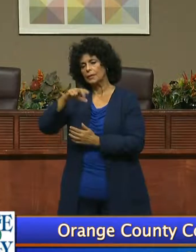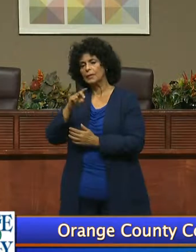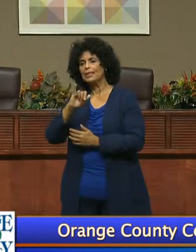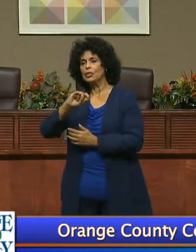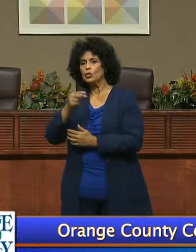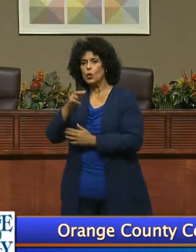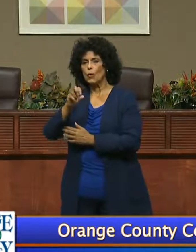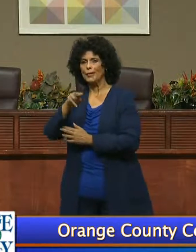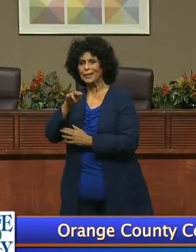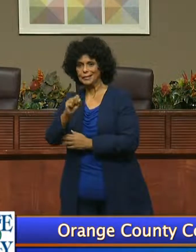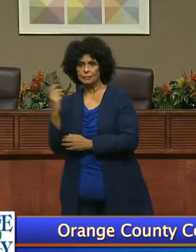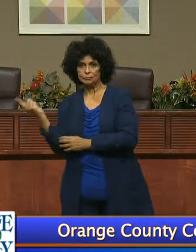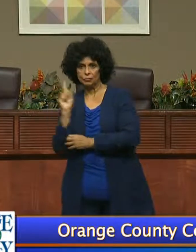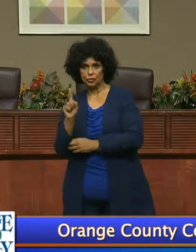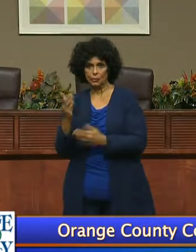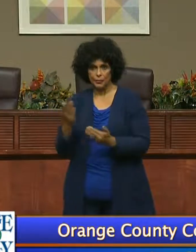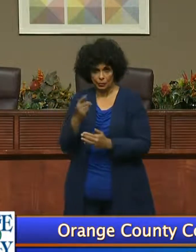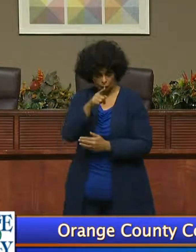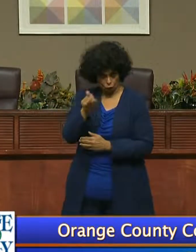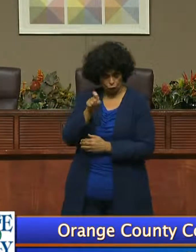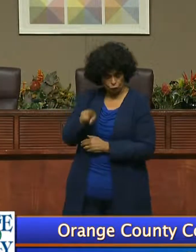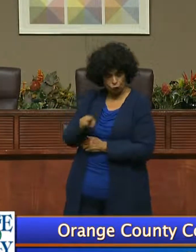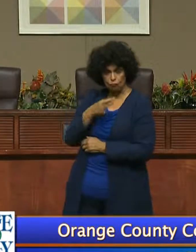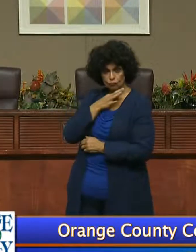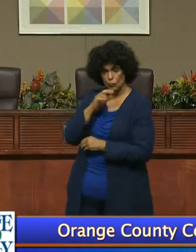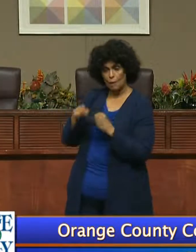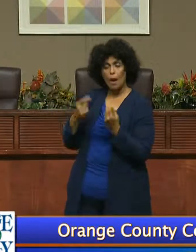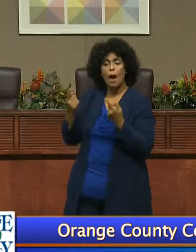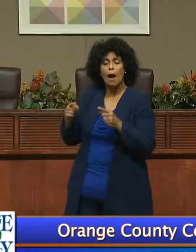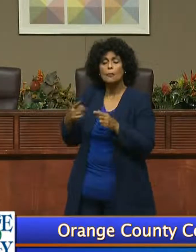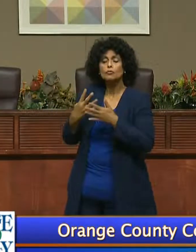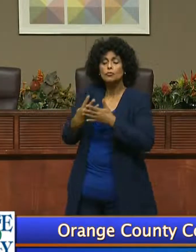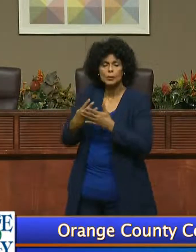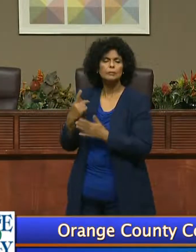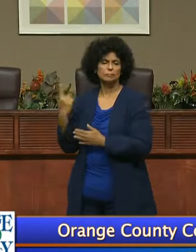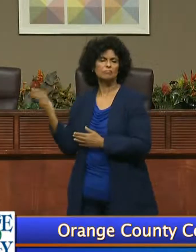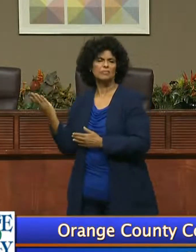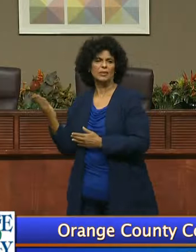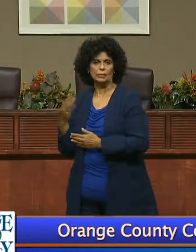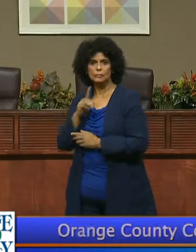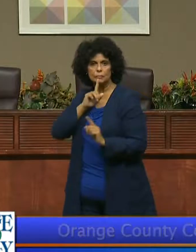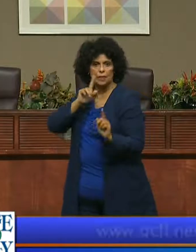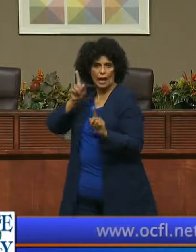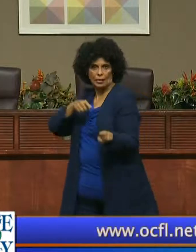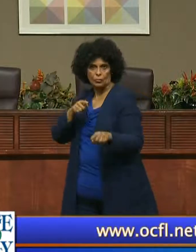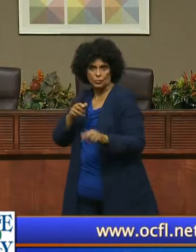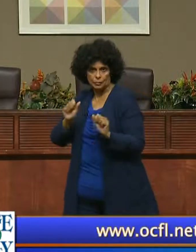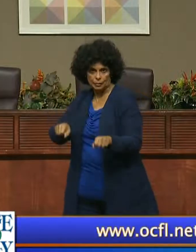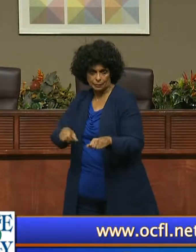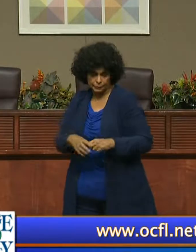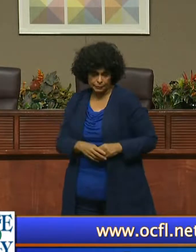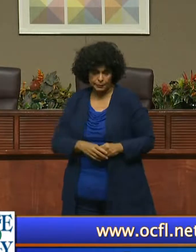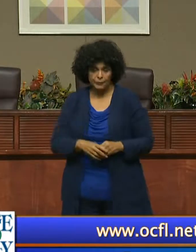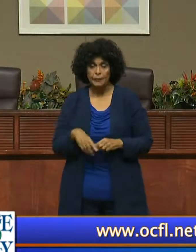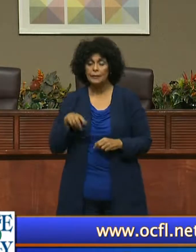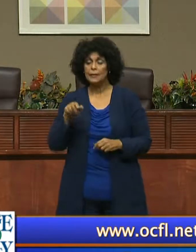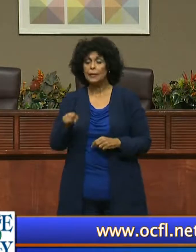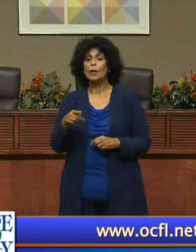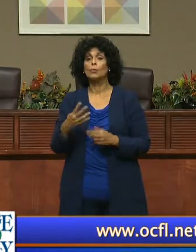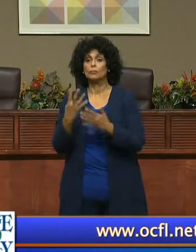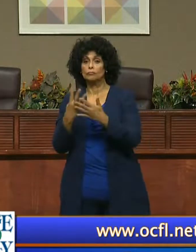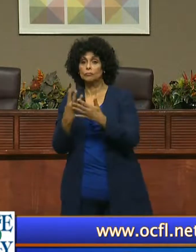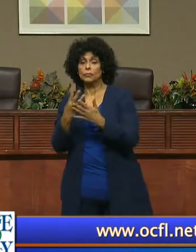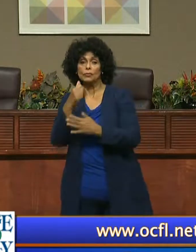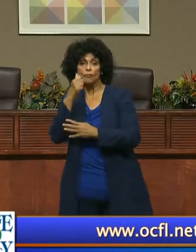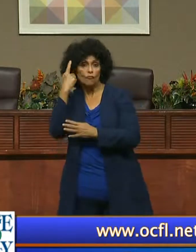has been occurring at the jail, he's here to answer the questions. Of those 4 women in the female detention